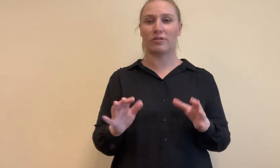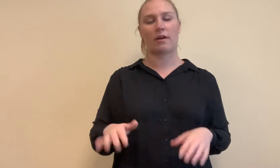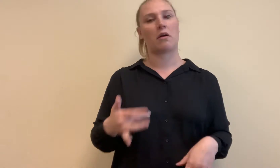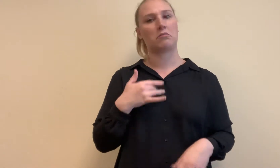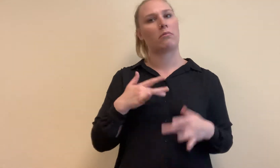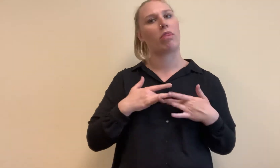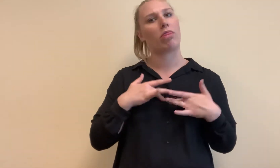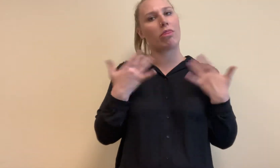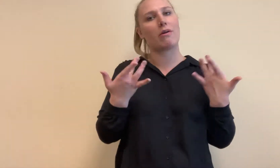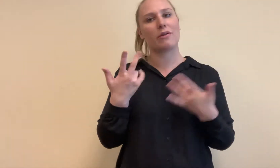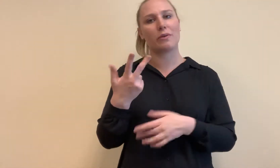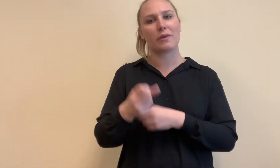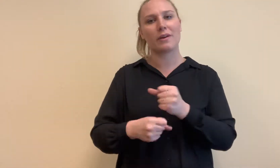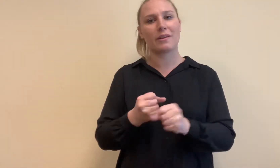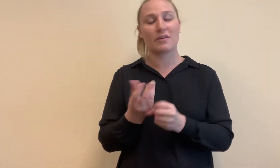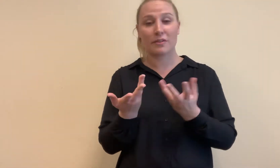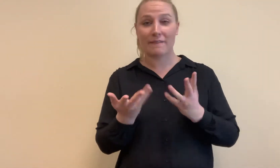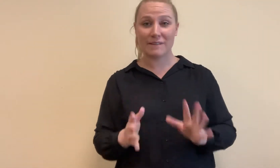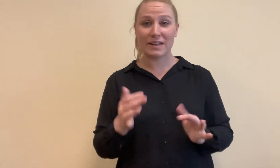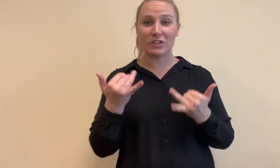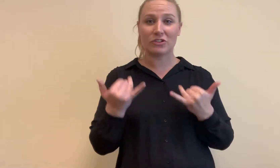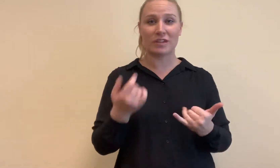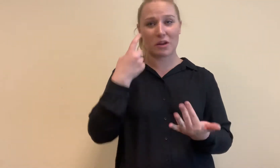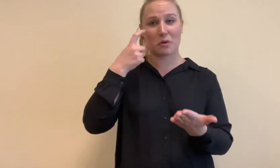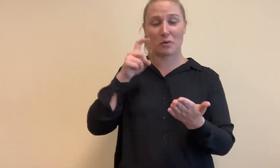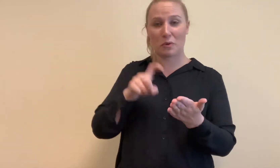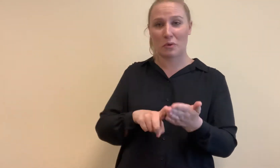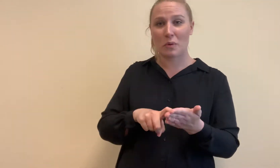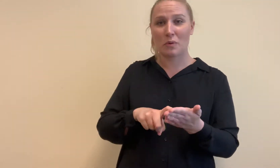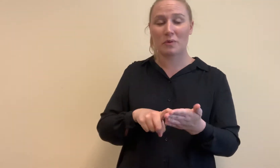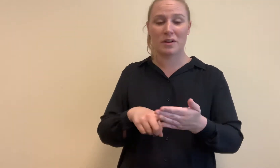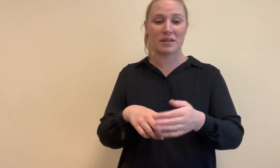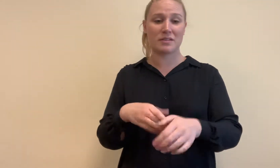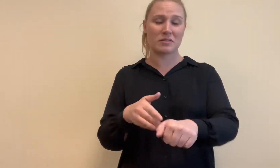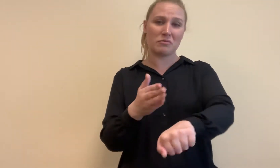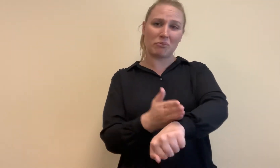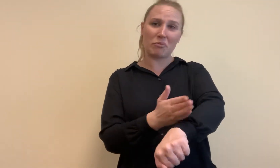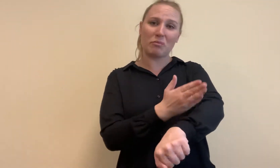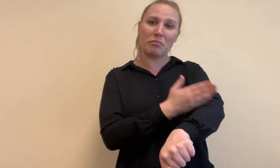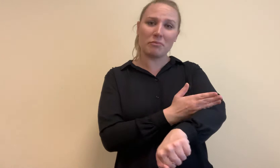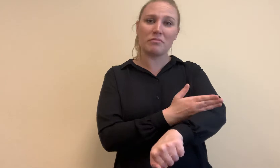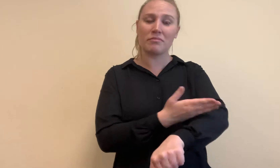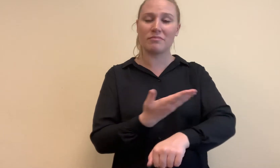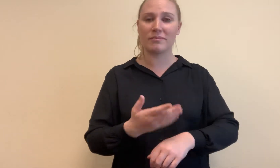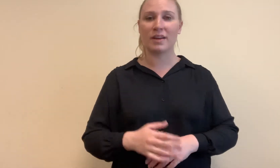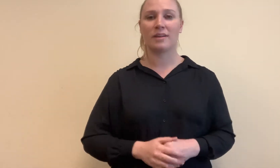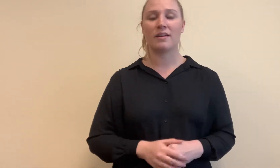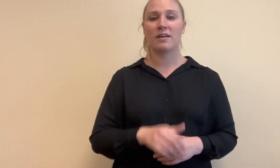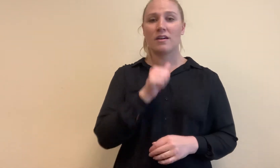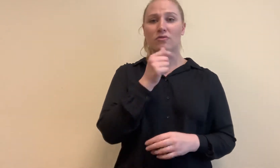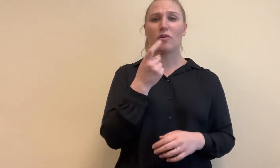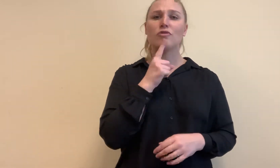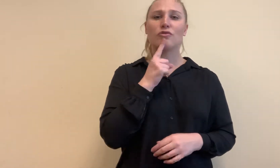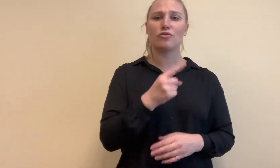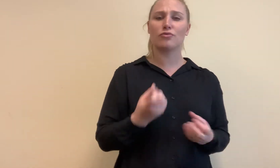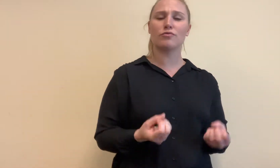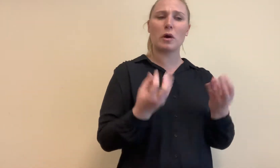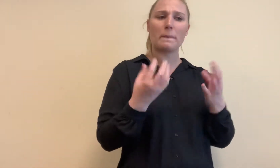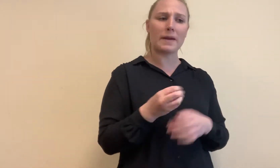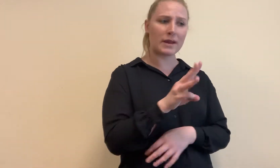that after that 3 years, we're starting to see some promise from that. I'm not even sure how many we have at WU. We know